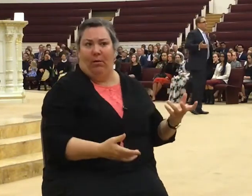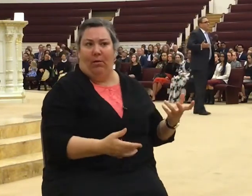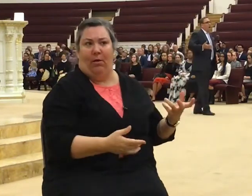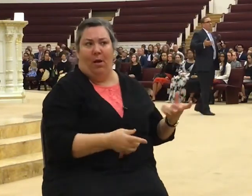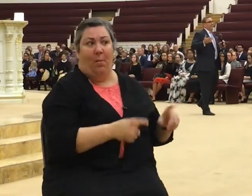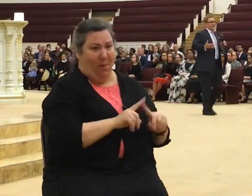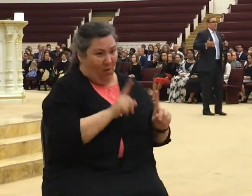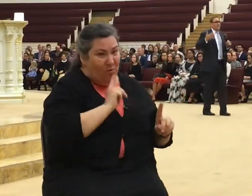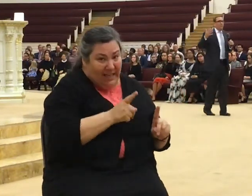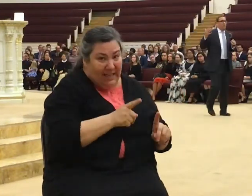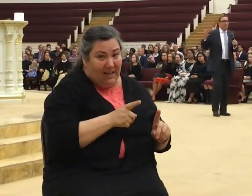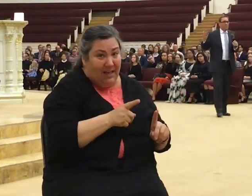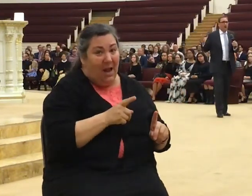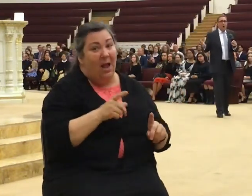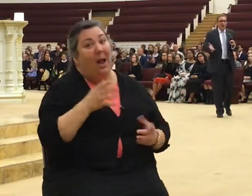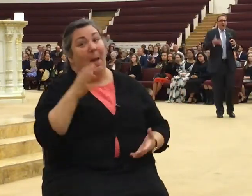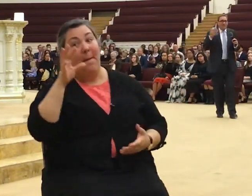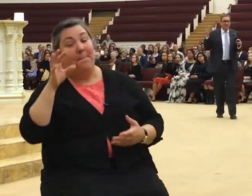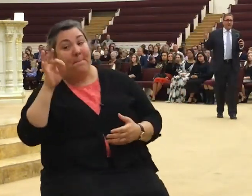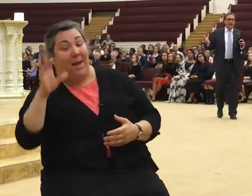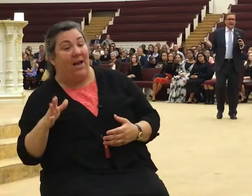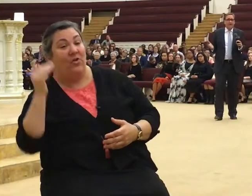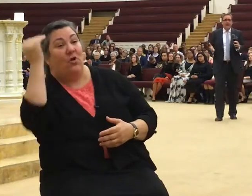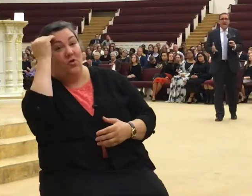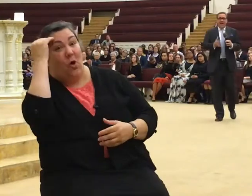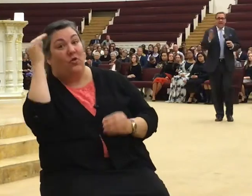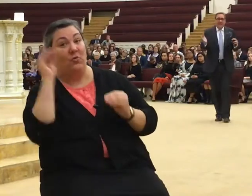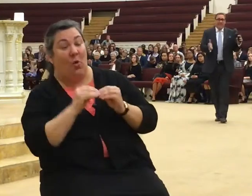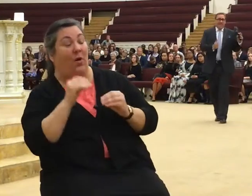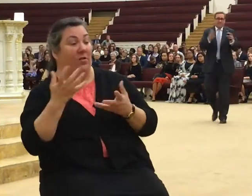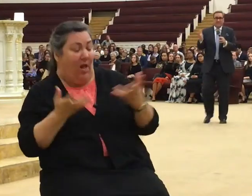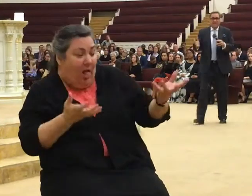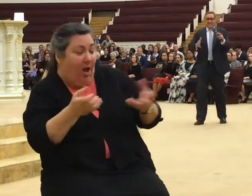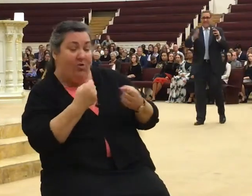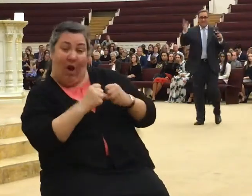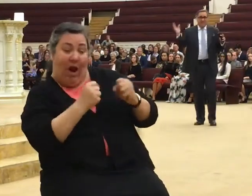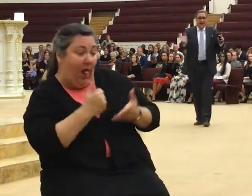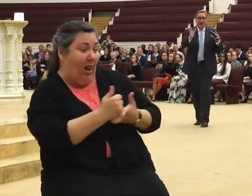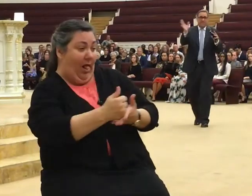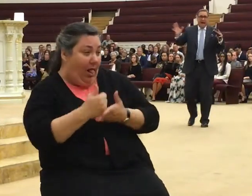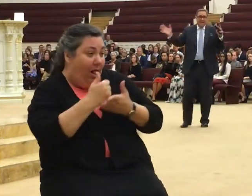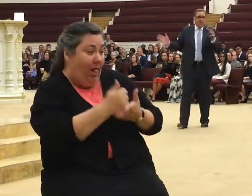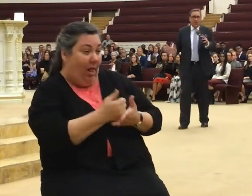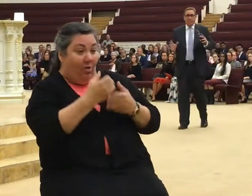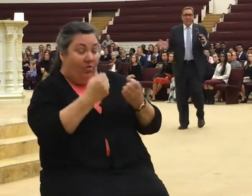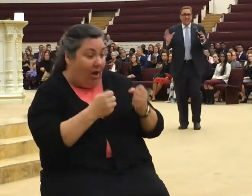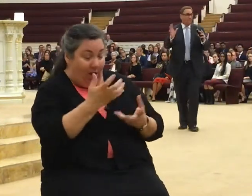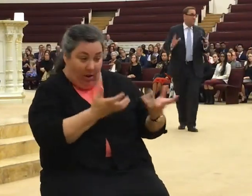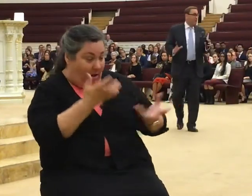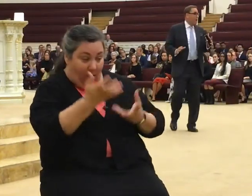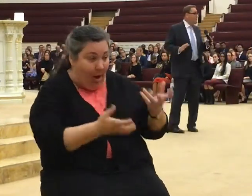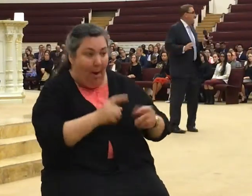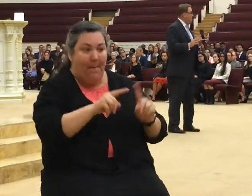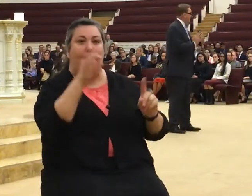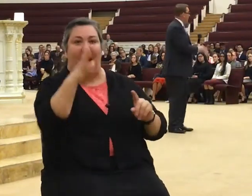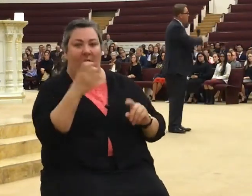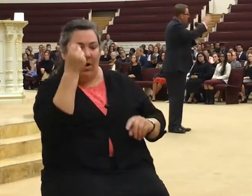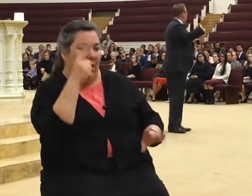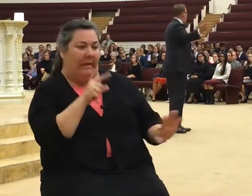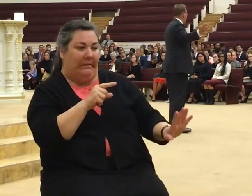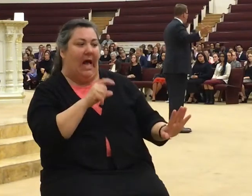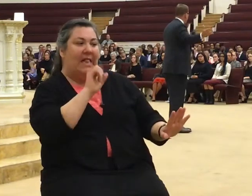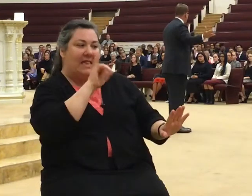When they don't even know the pastor may be working through a whole lot of things trying to help and alleviate some stuff and get stuff out of the body so it can be fixed and move forward to